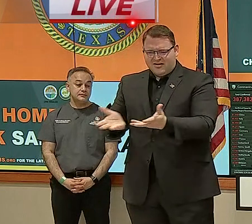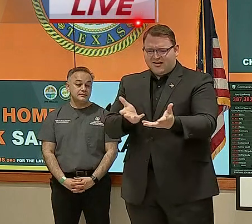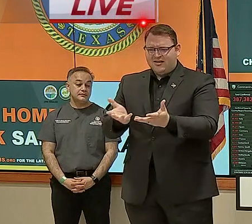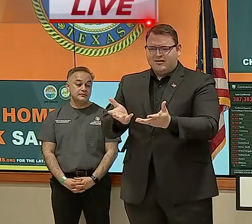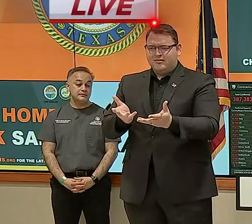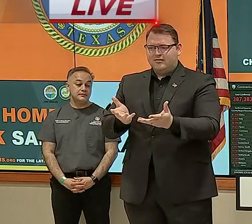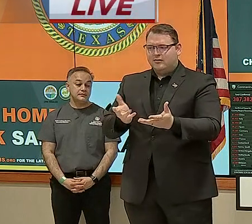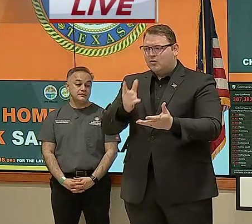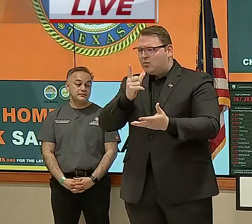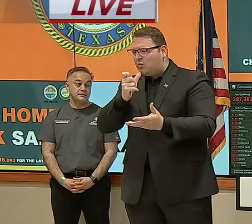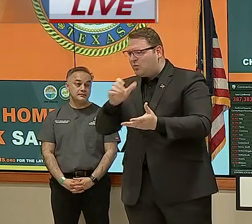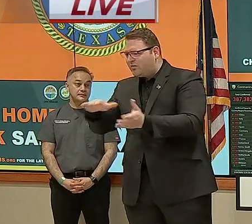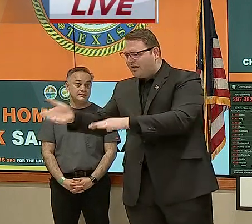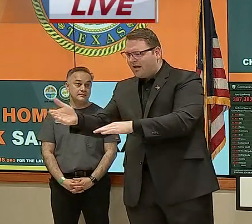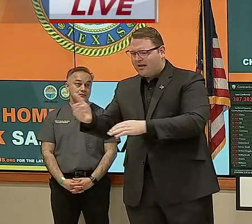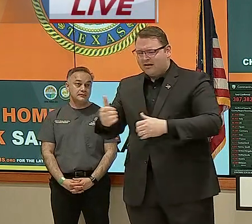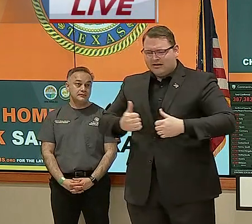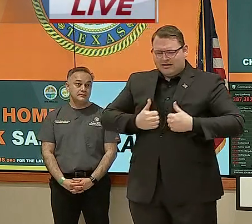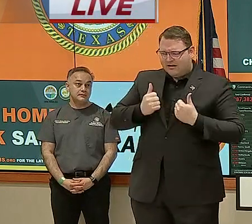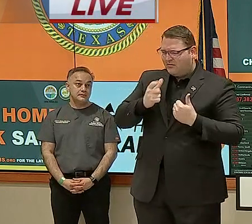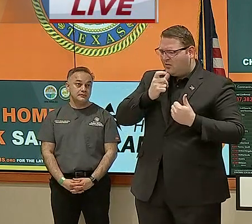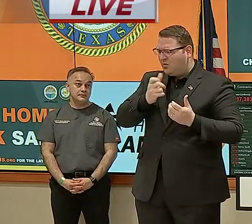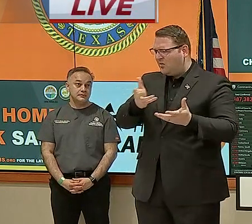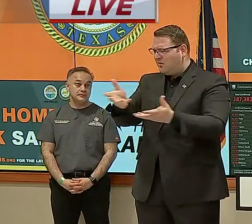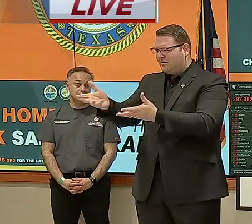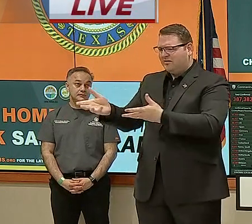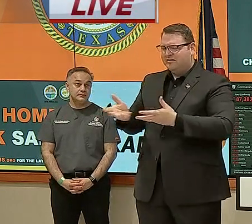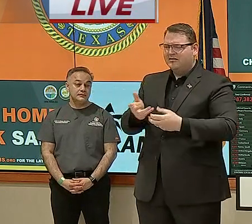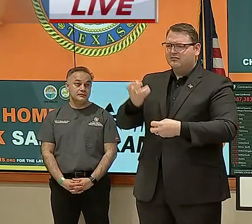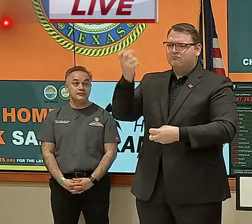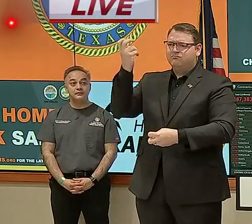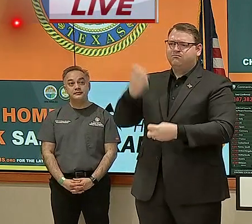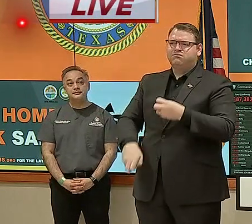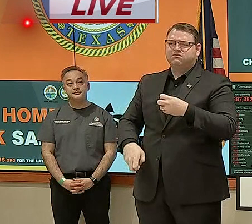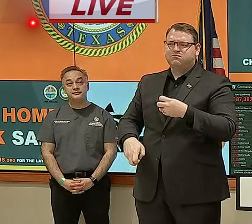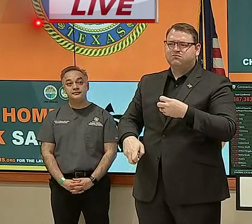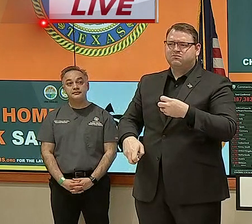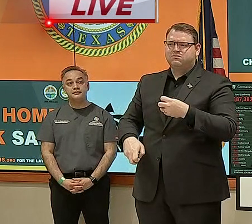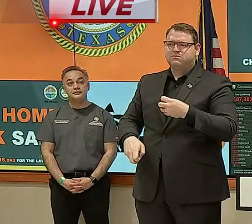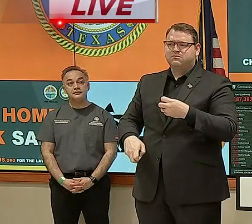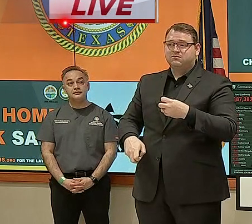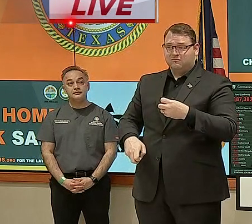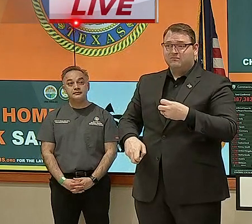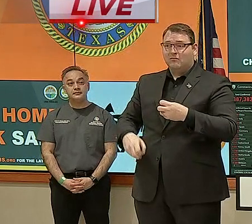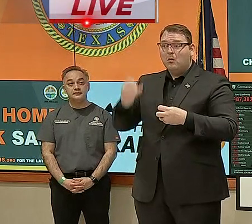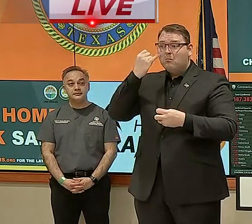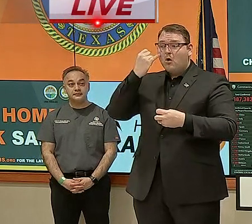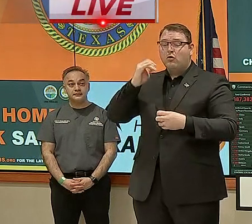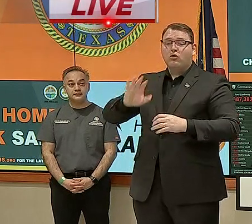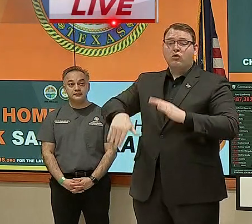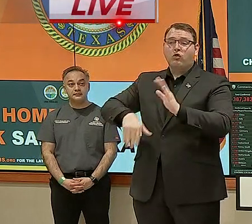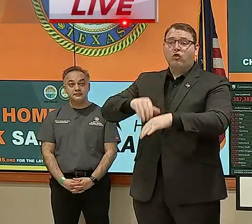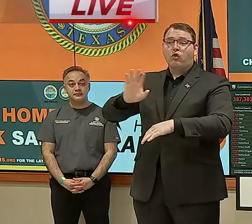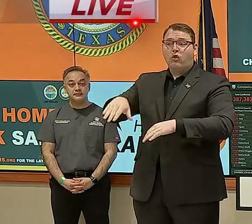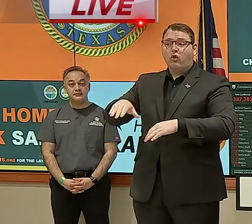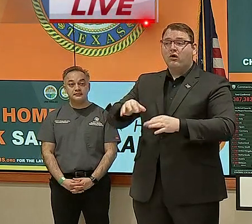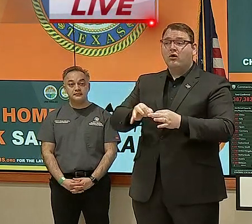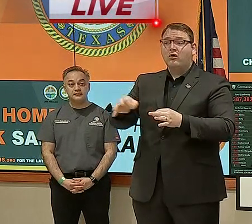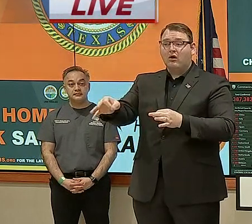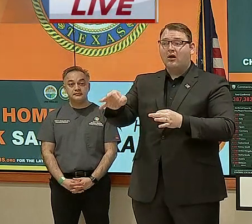where we far exceed the number of ICU beds in this county unless we take drastic steps. To be honest,